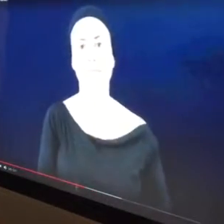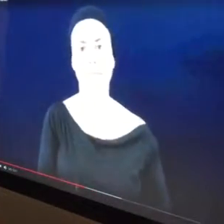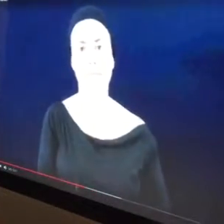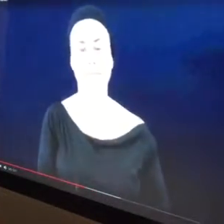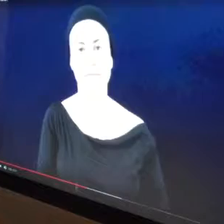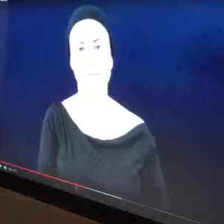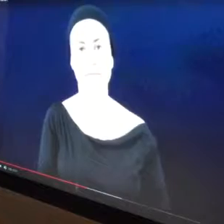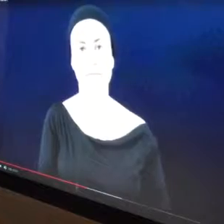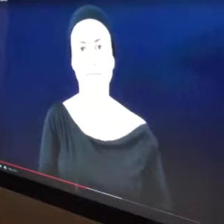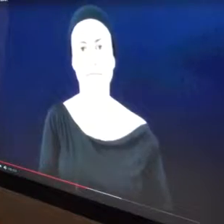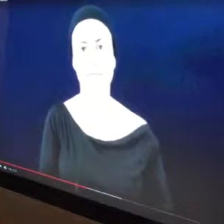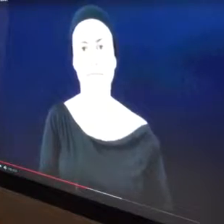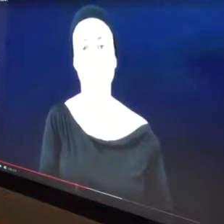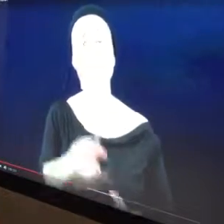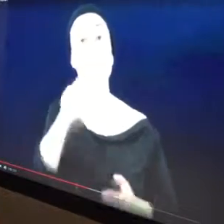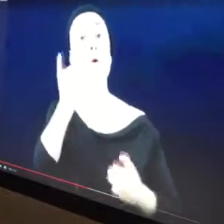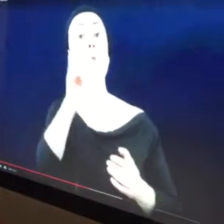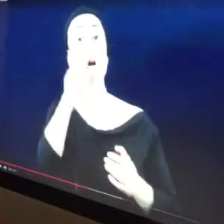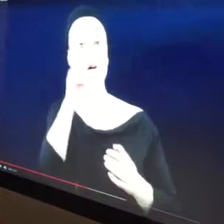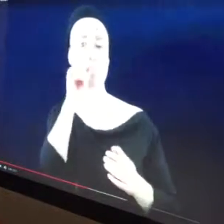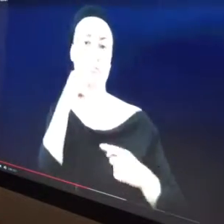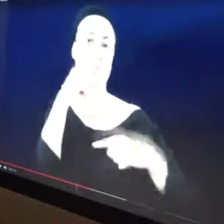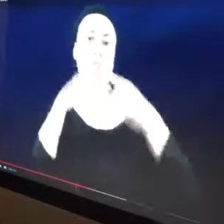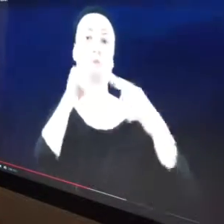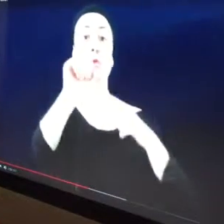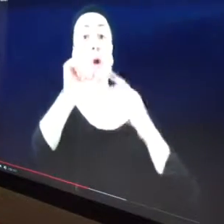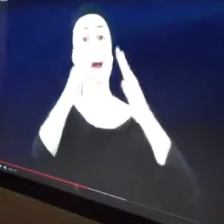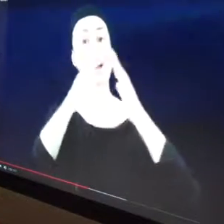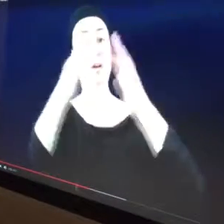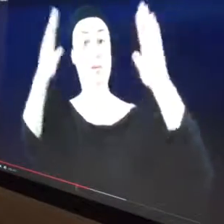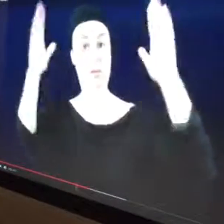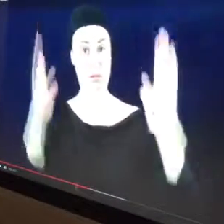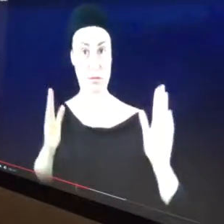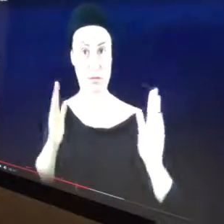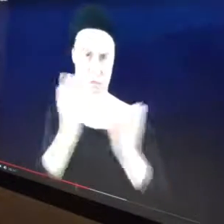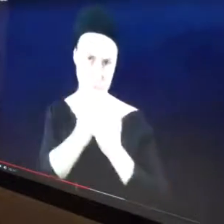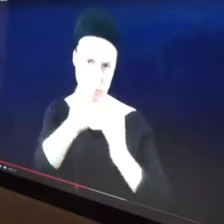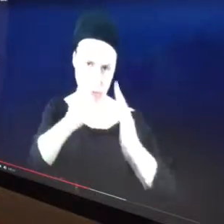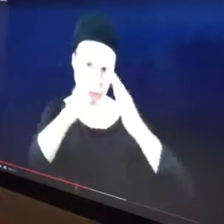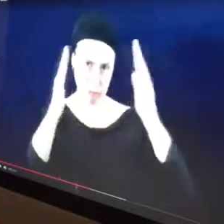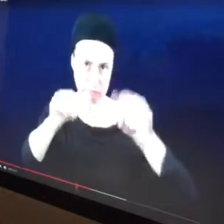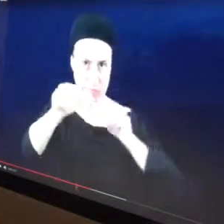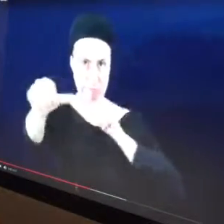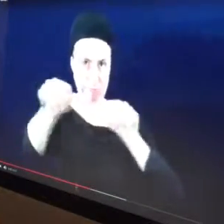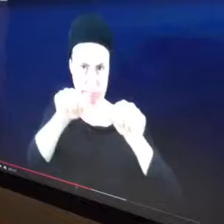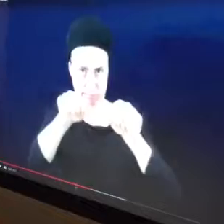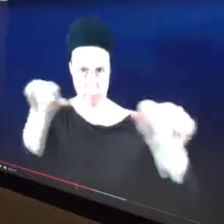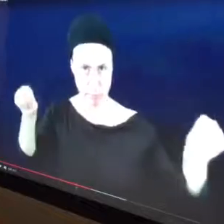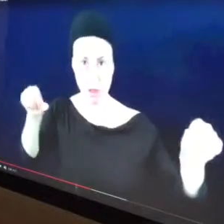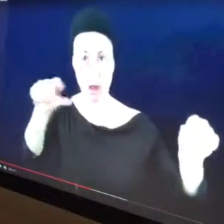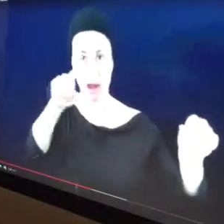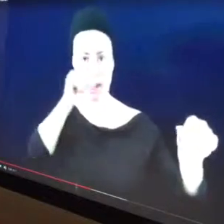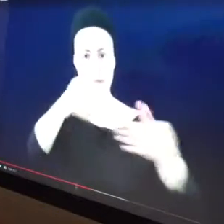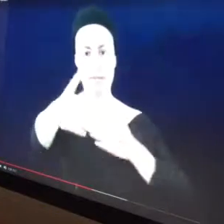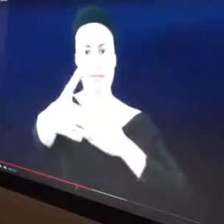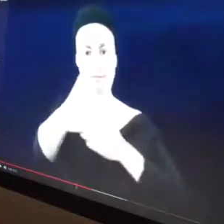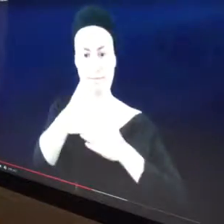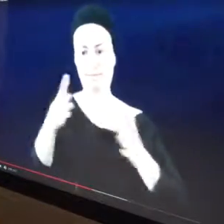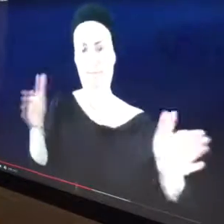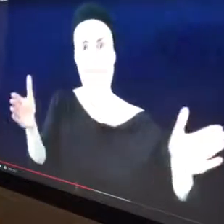use diagrammatic space to describe that to someone. Or if I was describing the layout of my home, of course your home is quite a